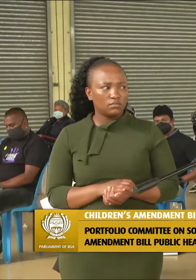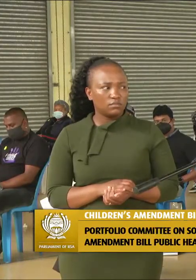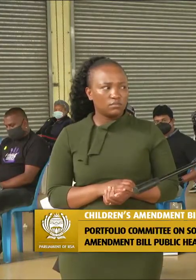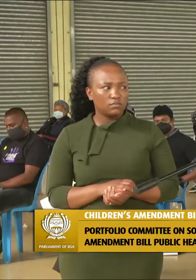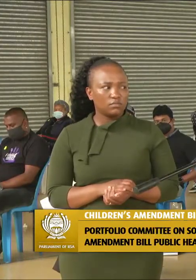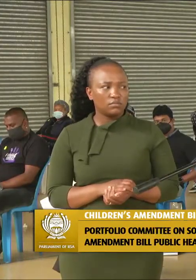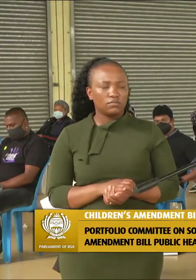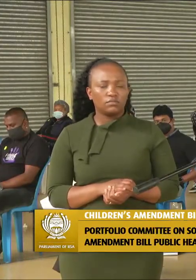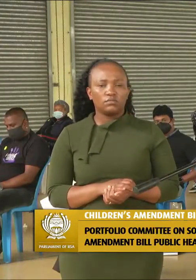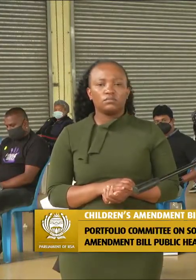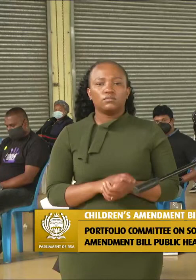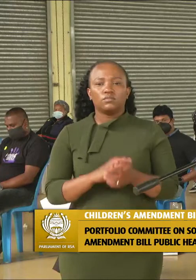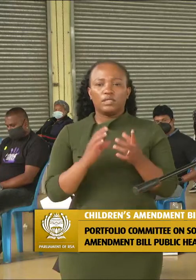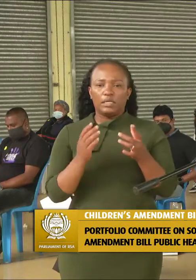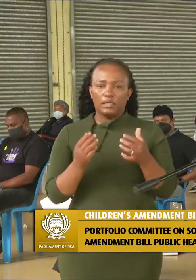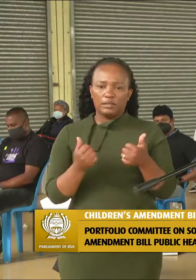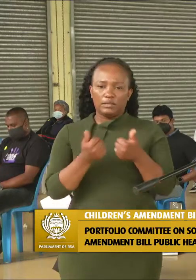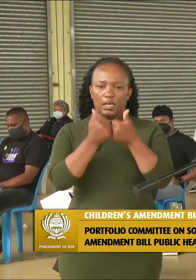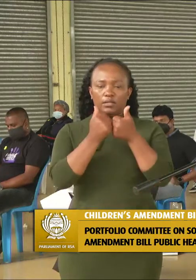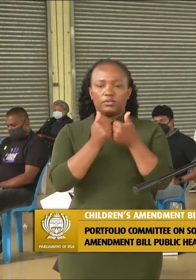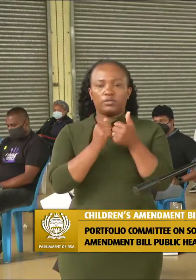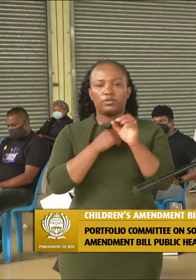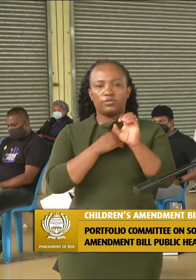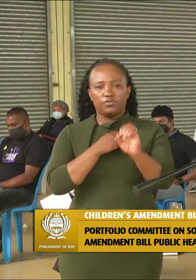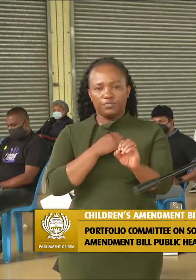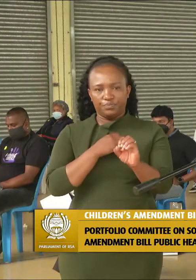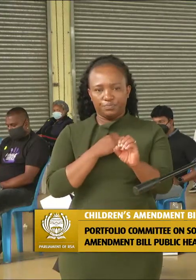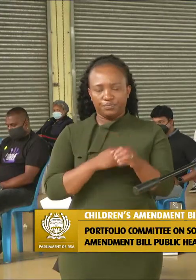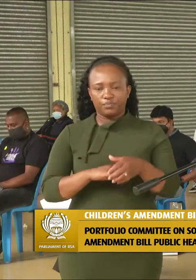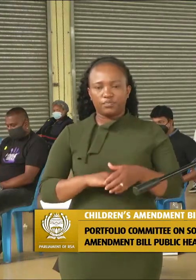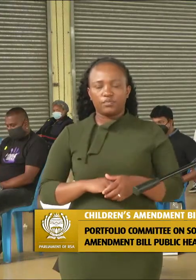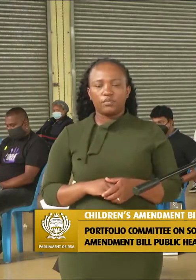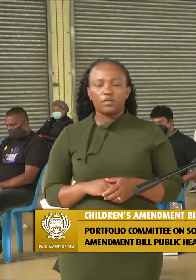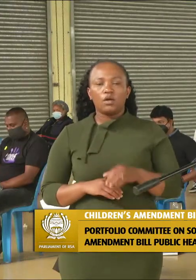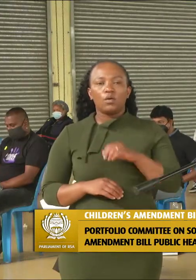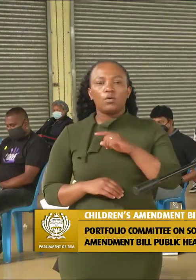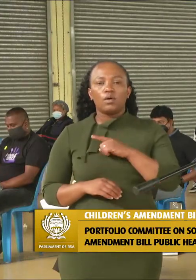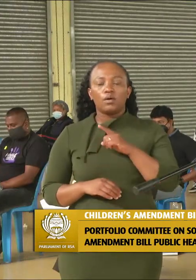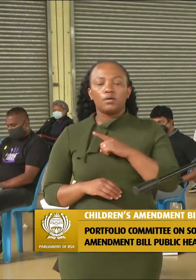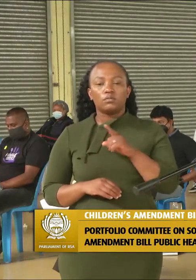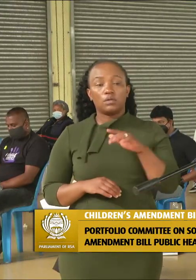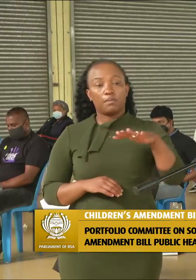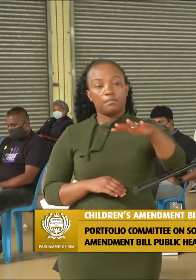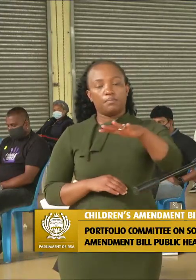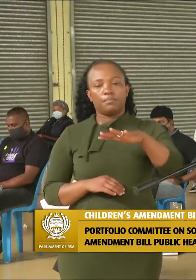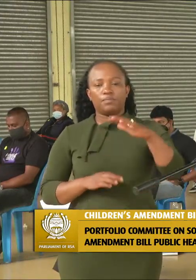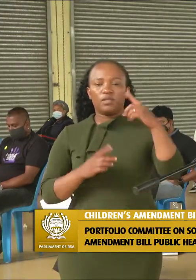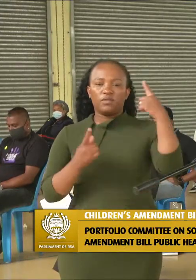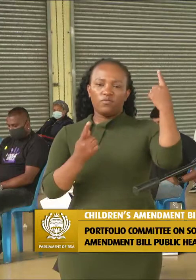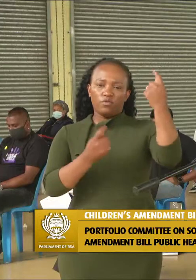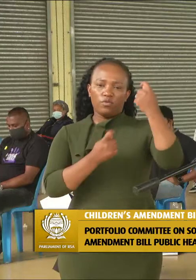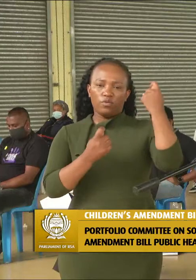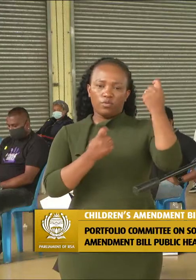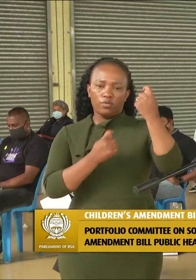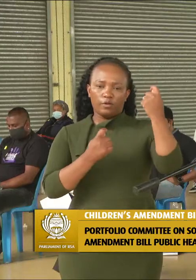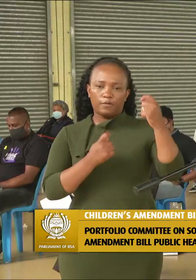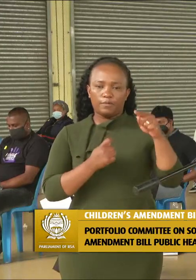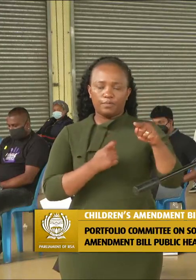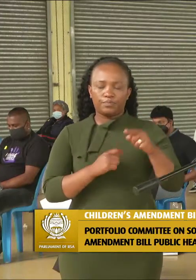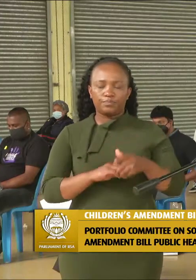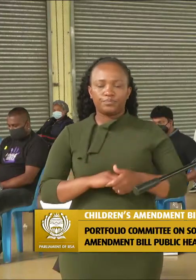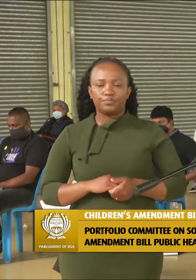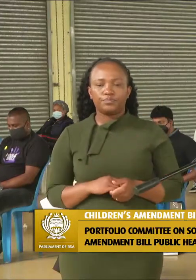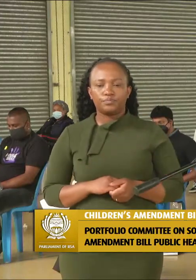Kune challenge enkulu or ngathi kunengqinamba enkulu mase sibheka eindaweni zasemakhaya. There is a